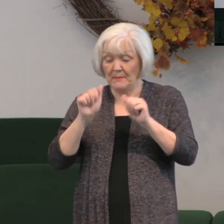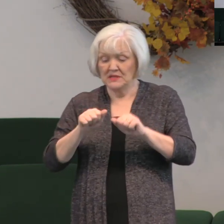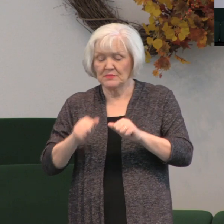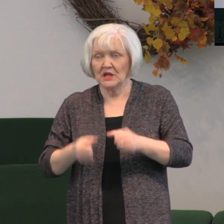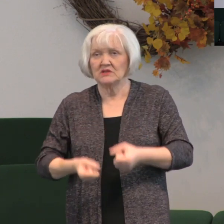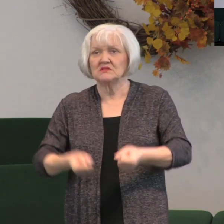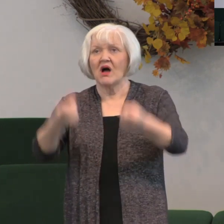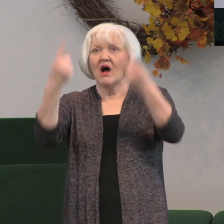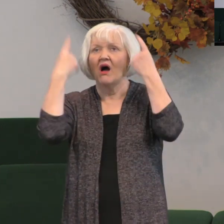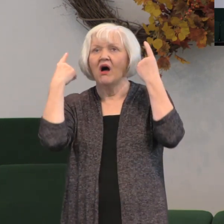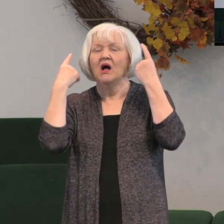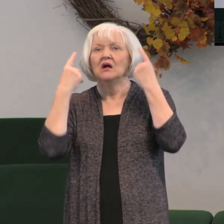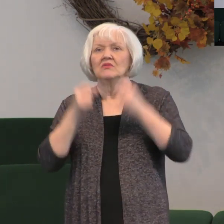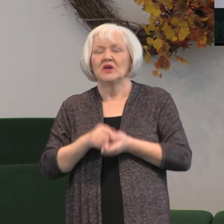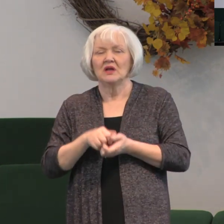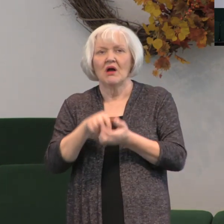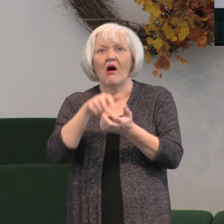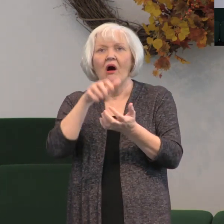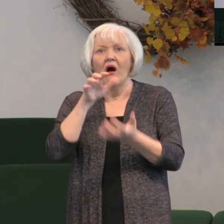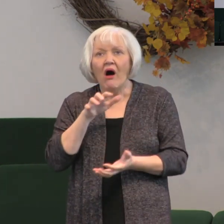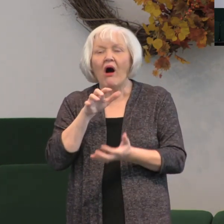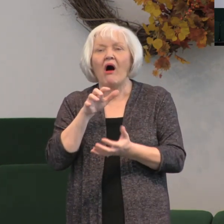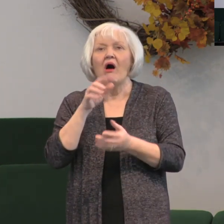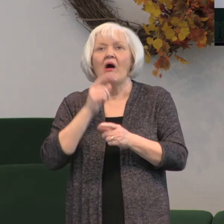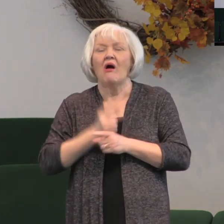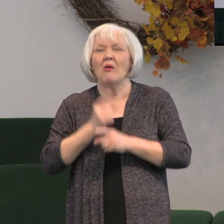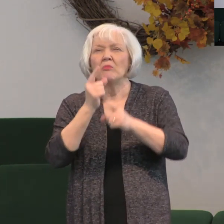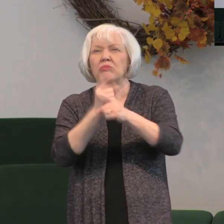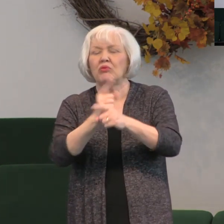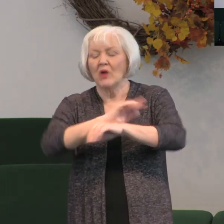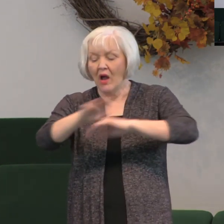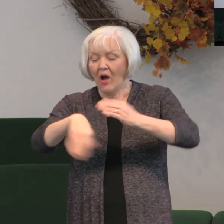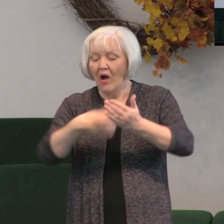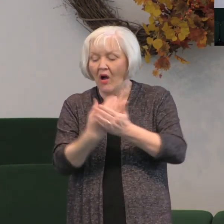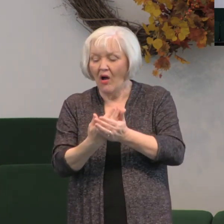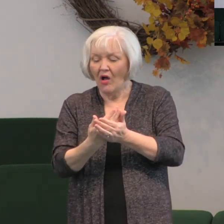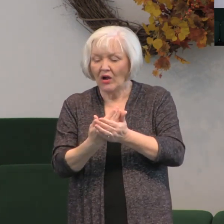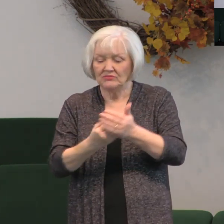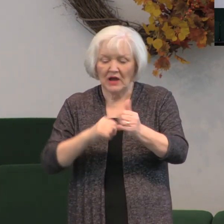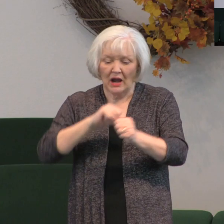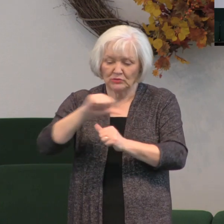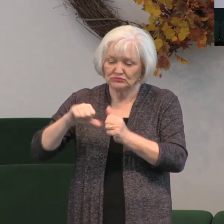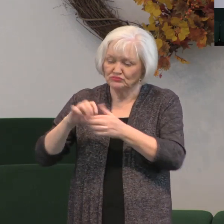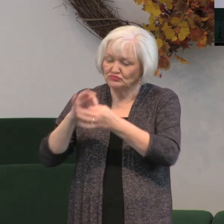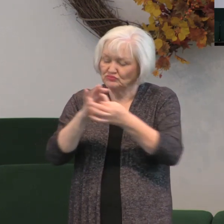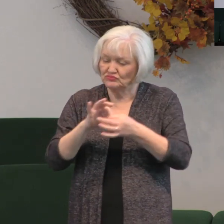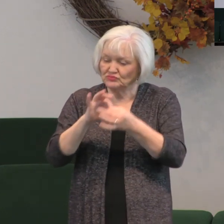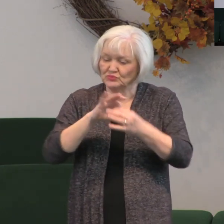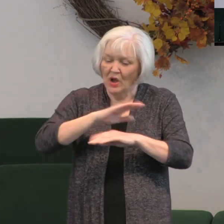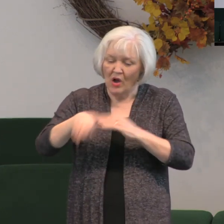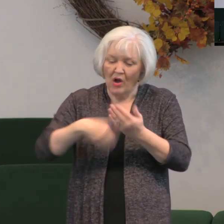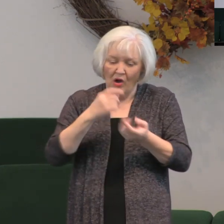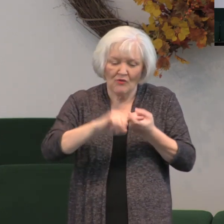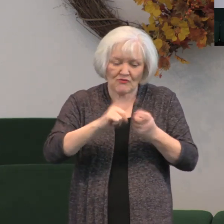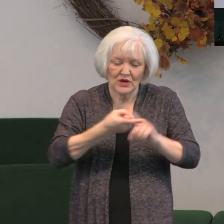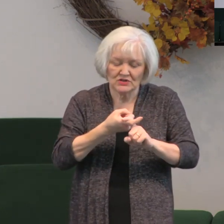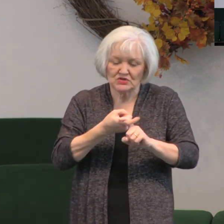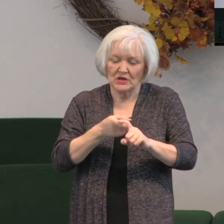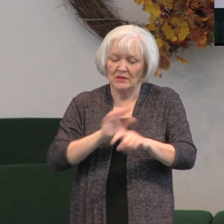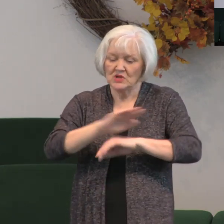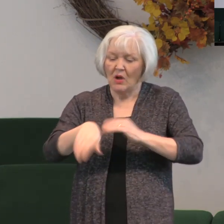and the circumspection proper to them that we should conduct all of our dealings with one another all friendships all loves